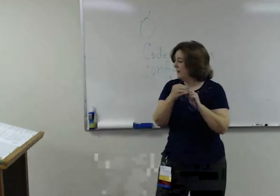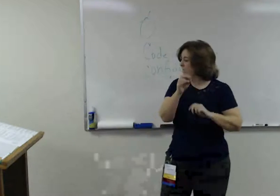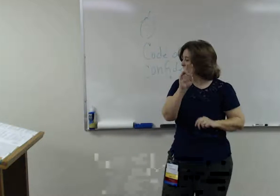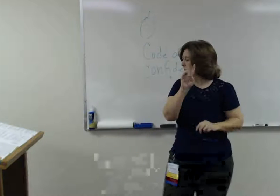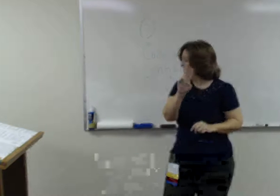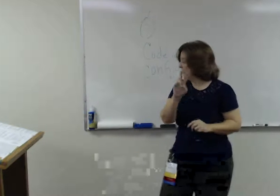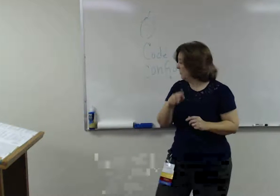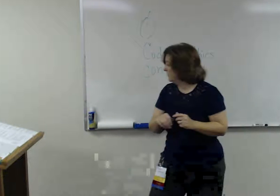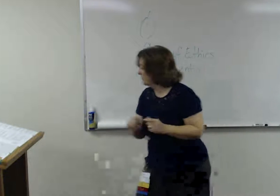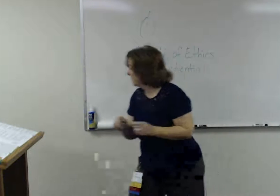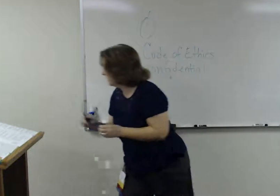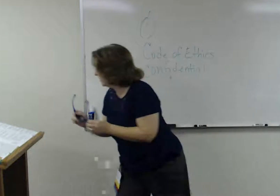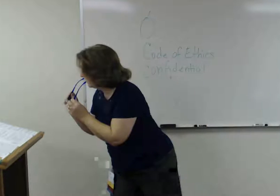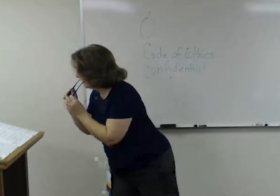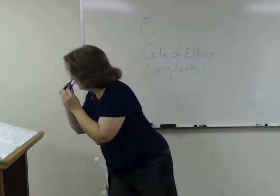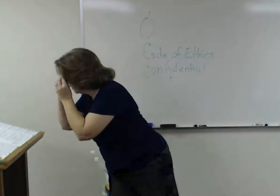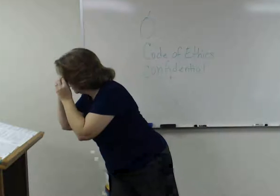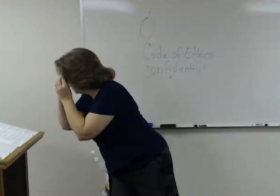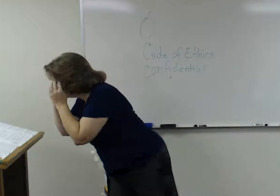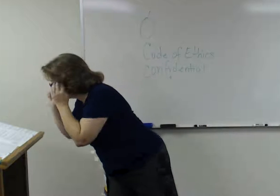number 2. That's where I want to start.